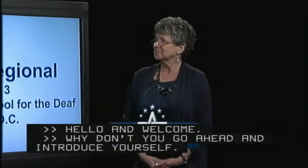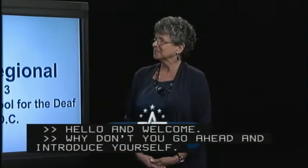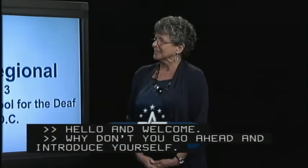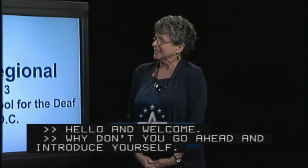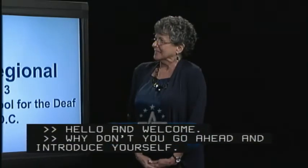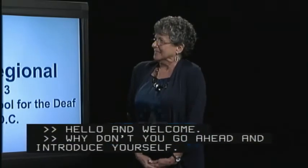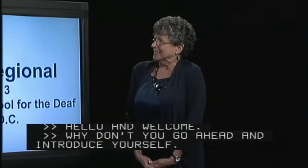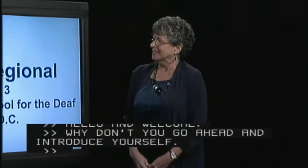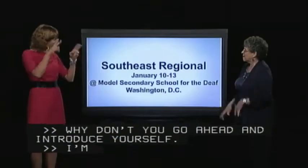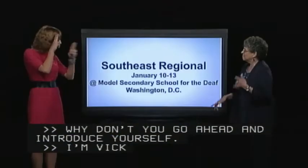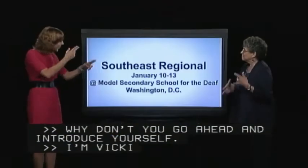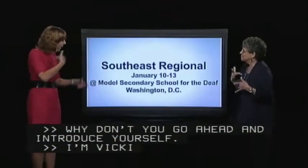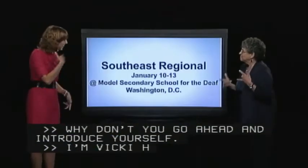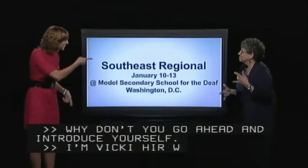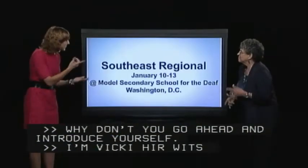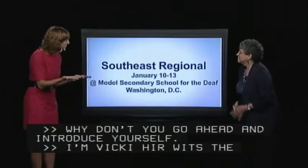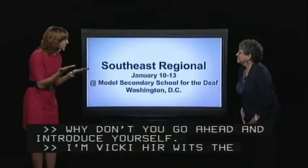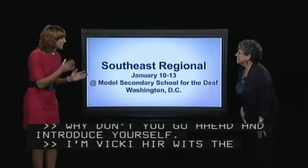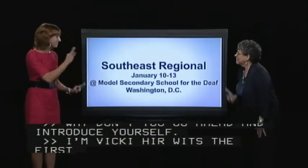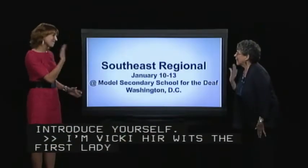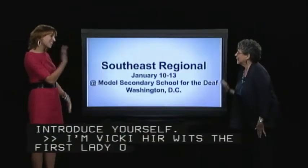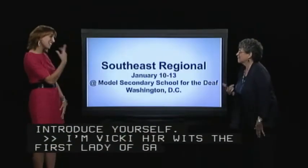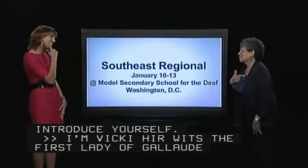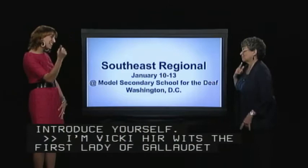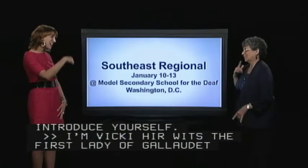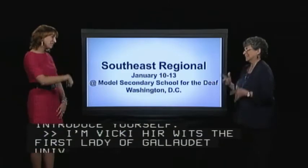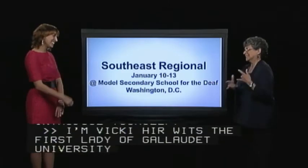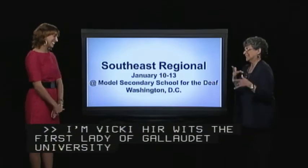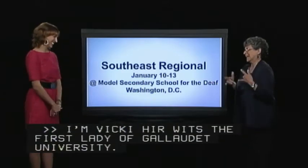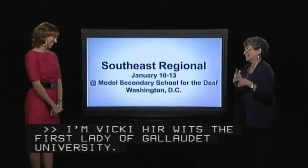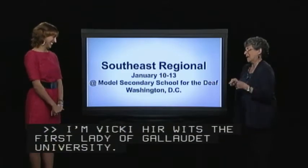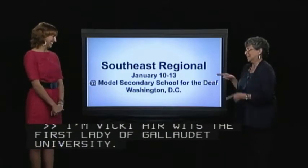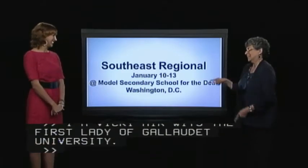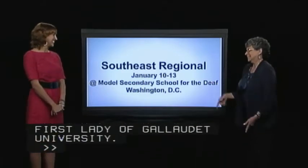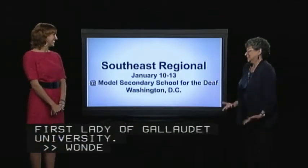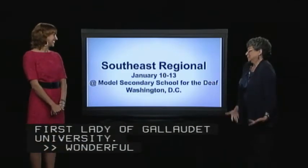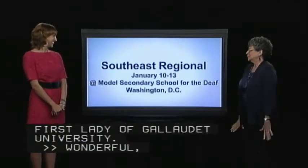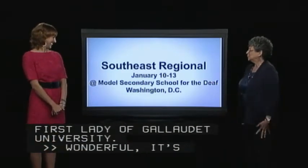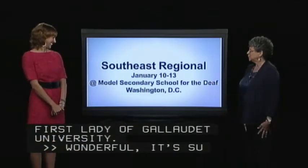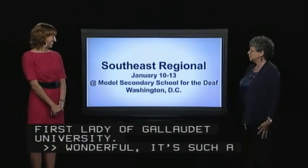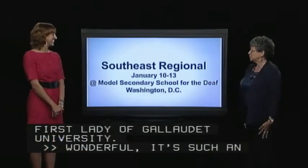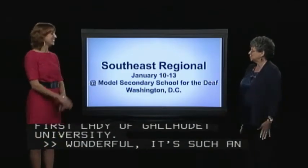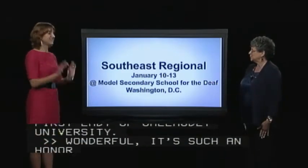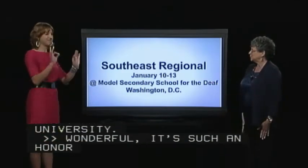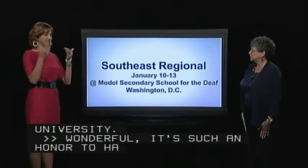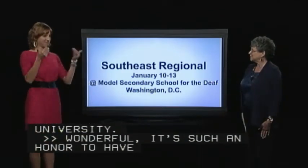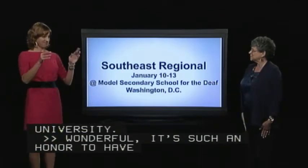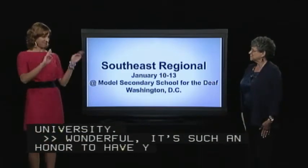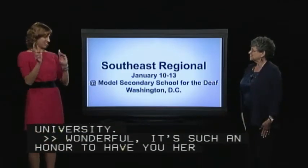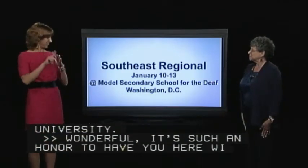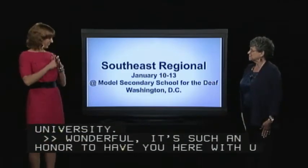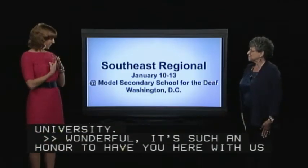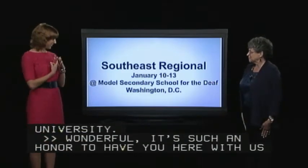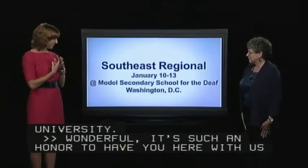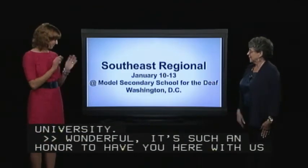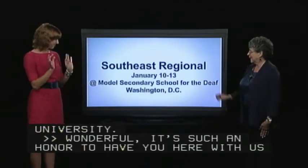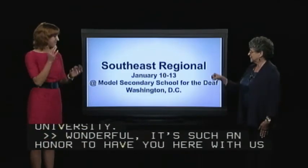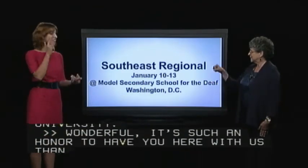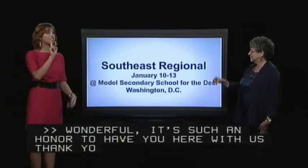University. Wonderful. It's such an honor to have you here with us. Thank you so much for coming. Thank you so much. I'm so excited about doing this. All right, if we're ready to